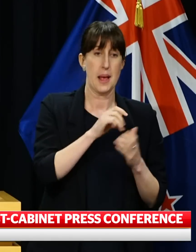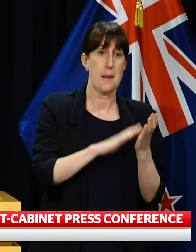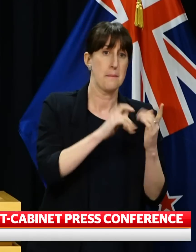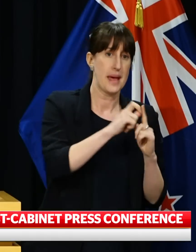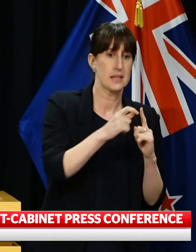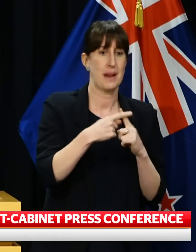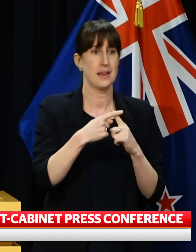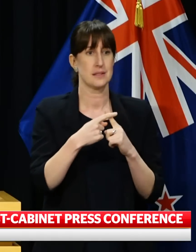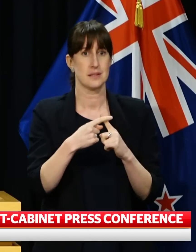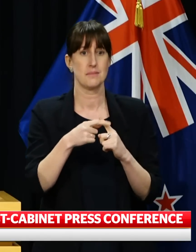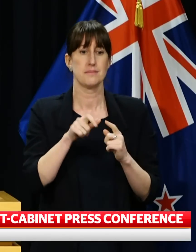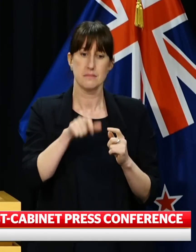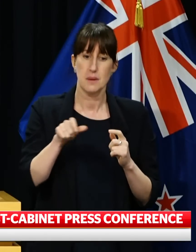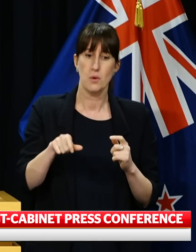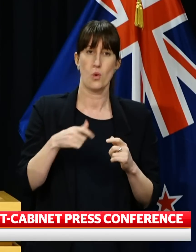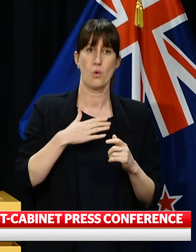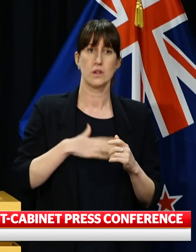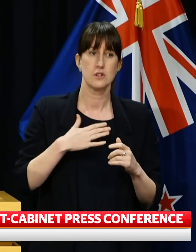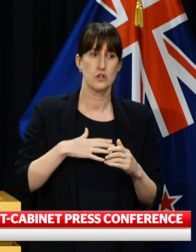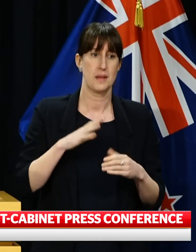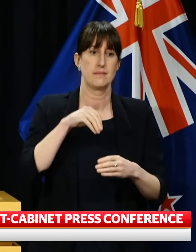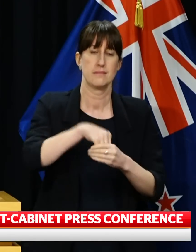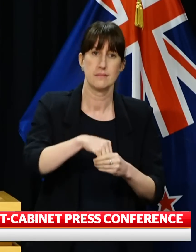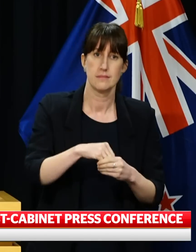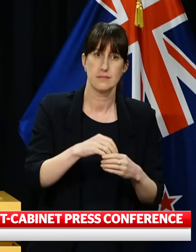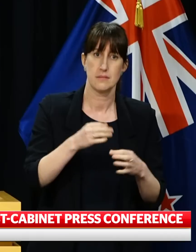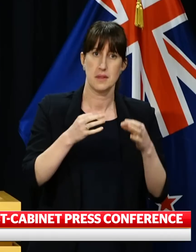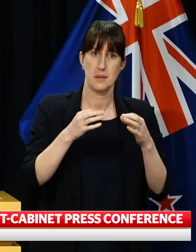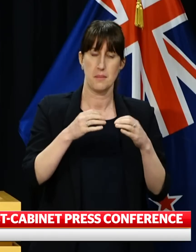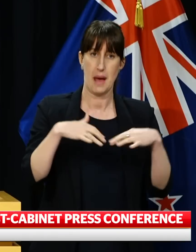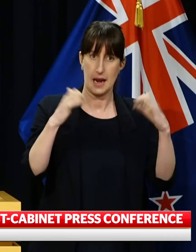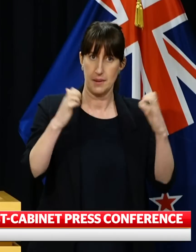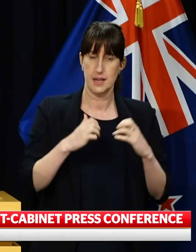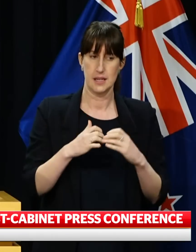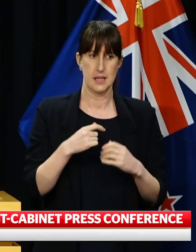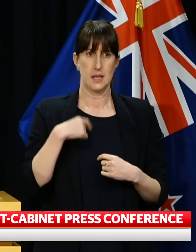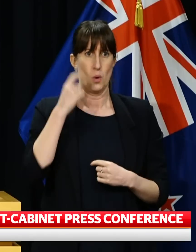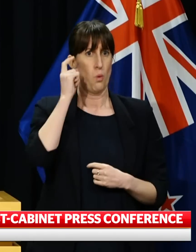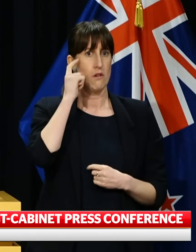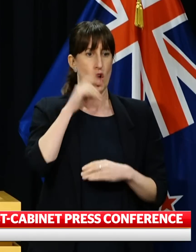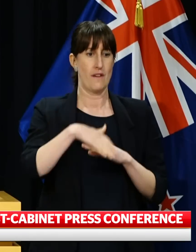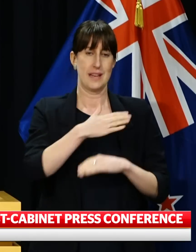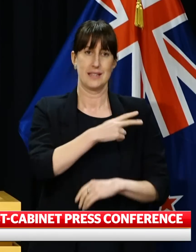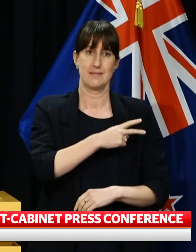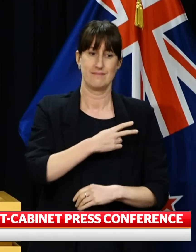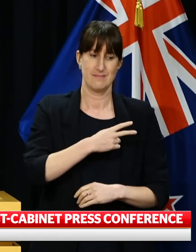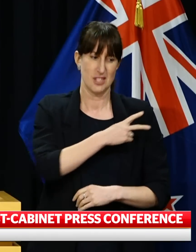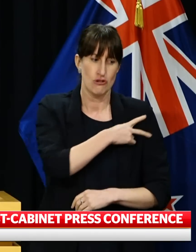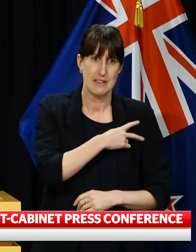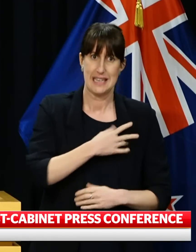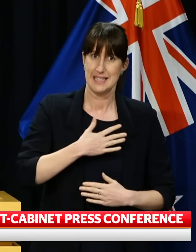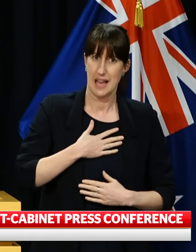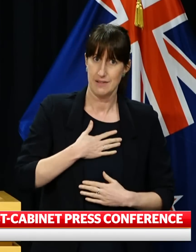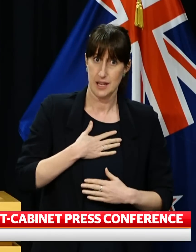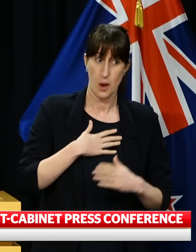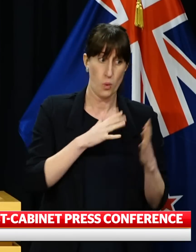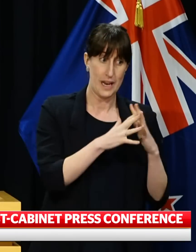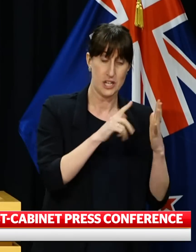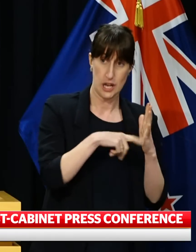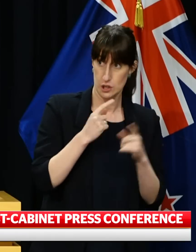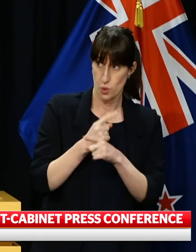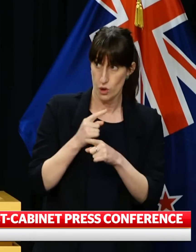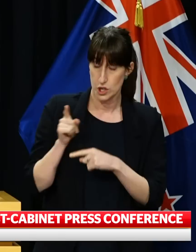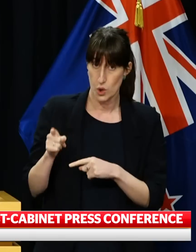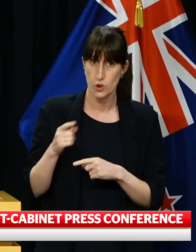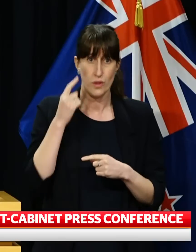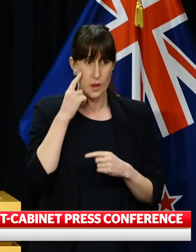though Māori MPs and candidates on the campaign trail and their safety and how they feel. I mean, A, has he talked to you? B, do you think that there's merit